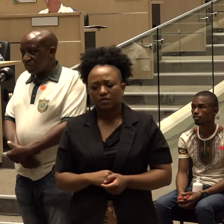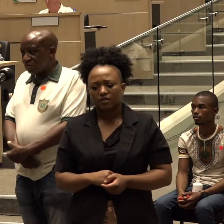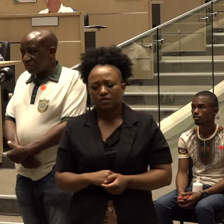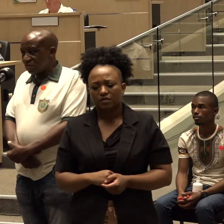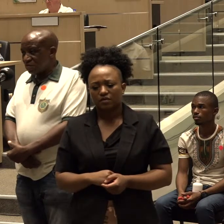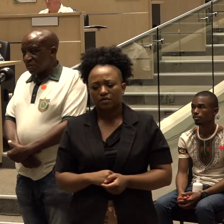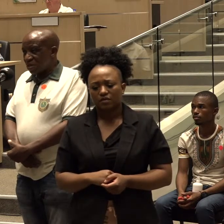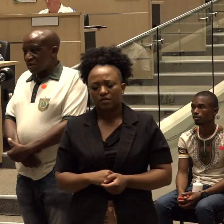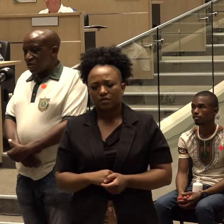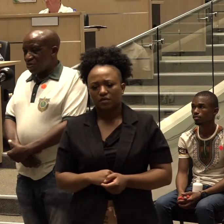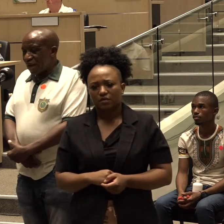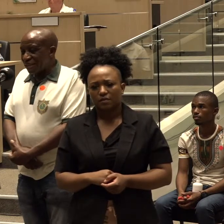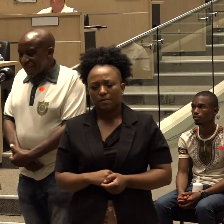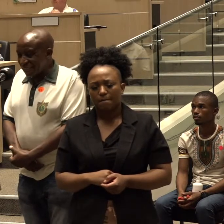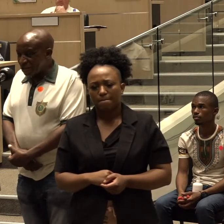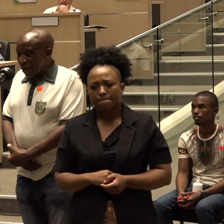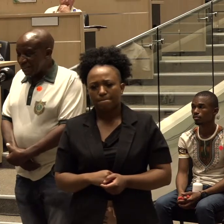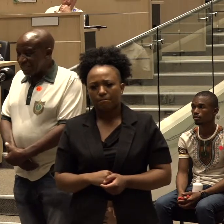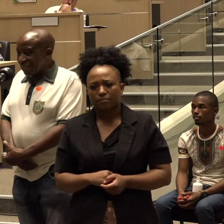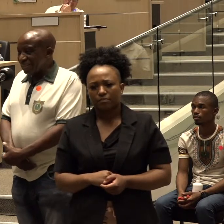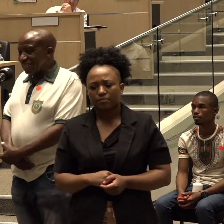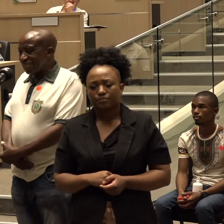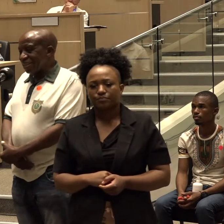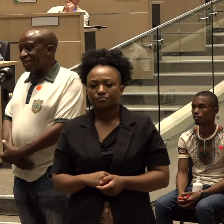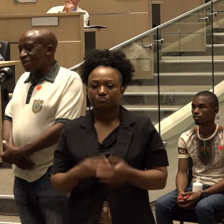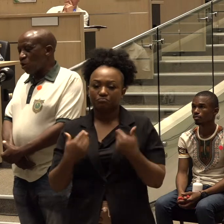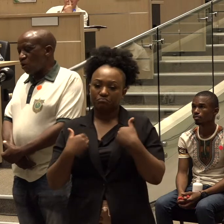serious problem s